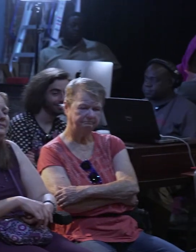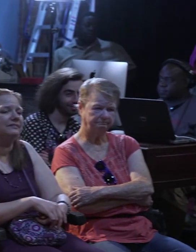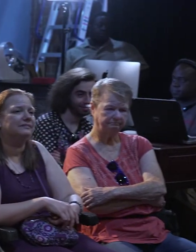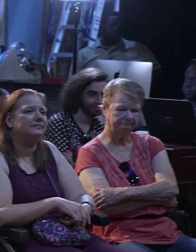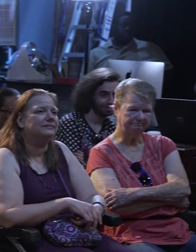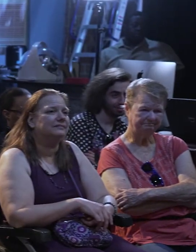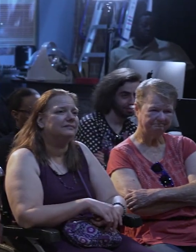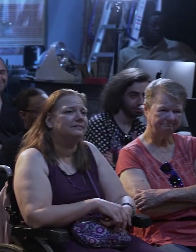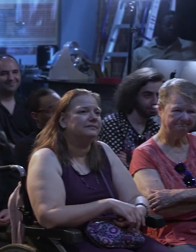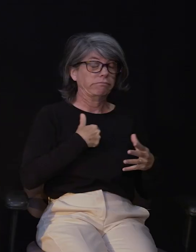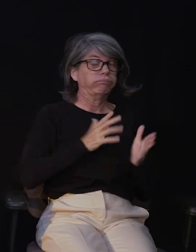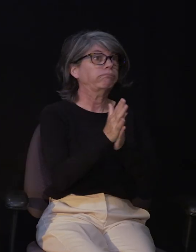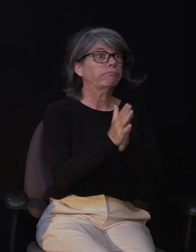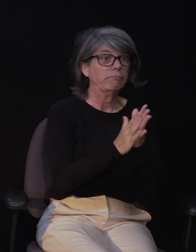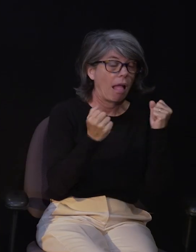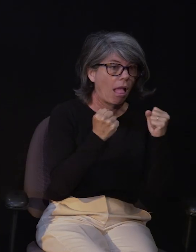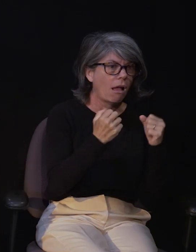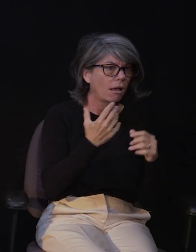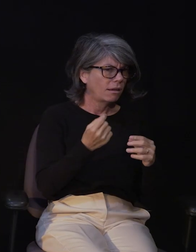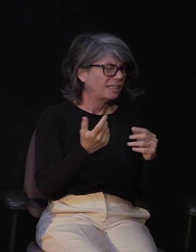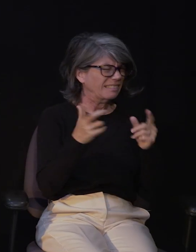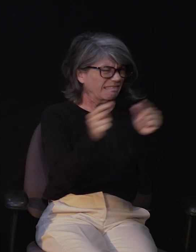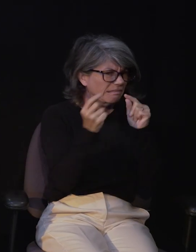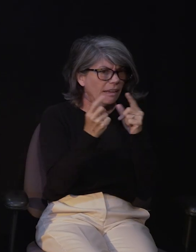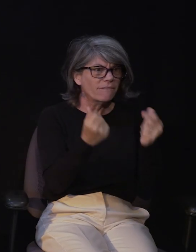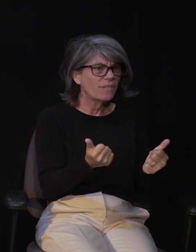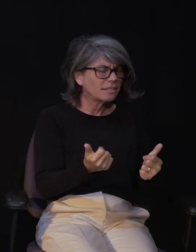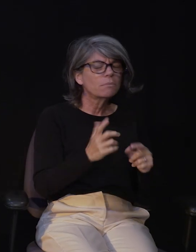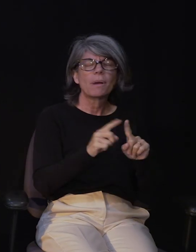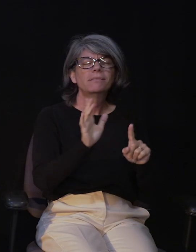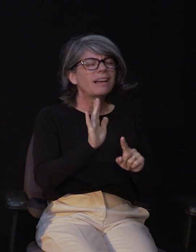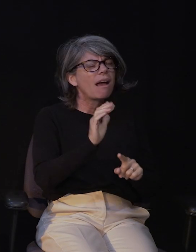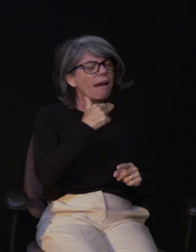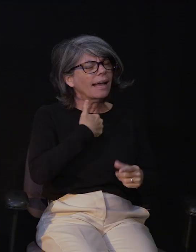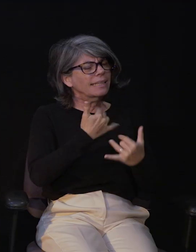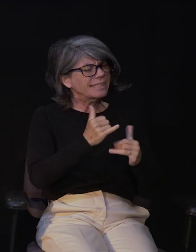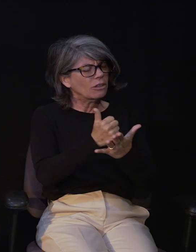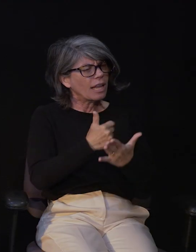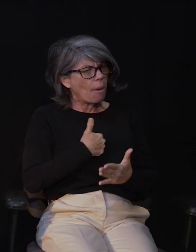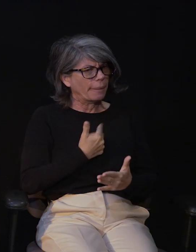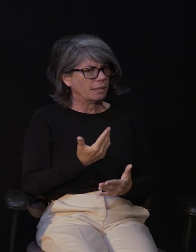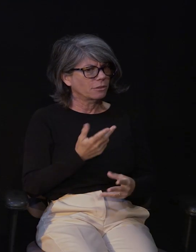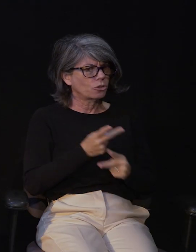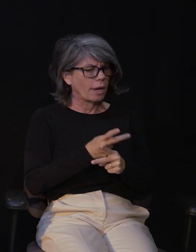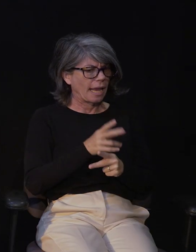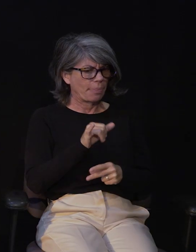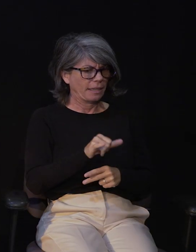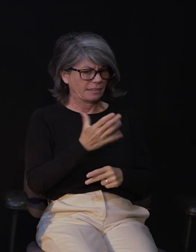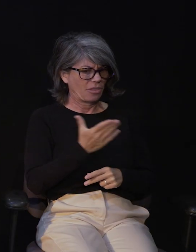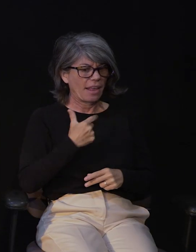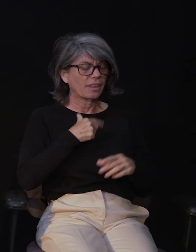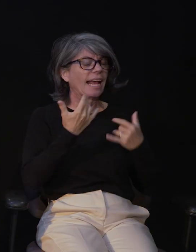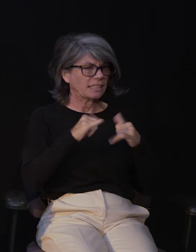it would kind of like hype you up. But it helped me, but I still did this thing that I do to